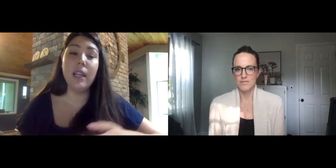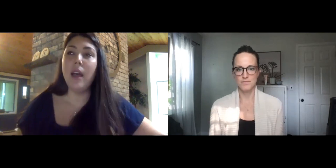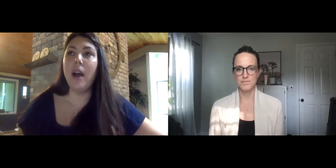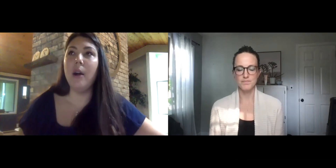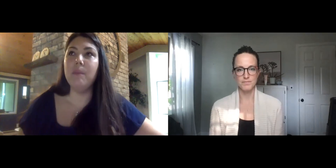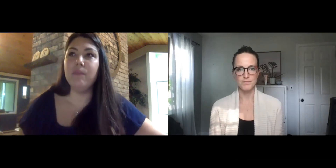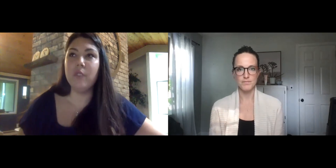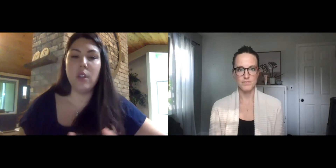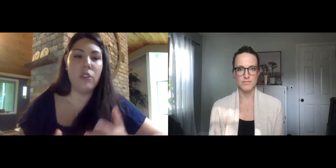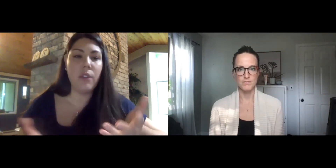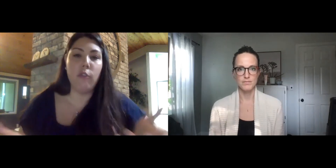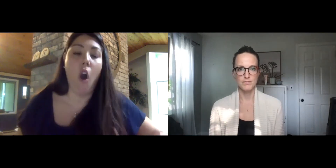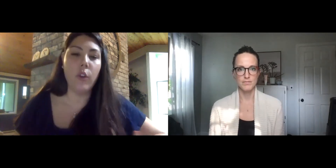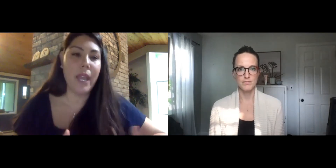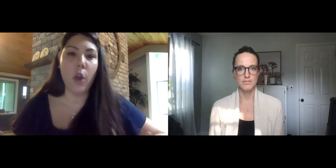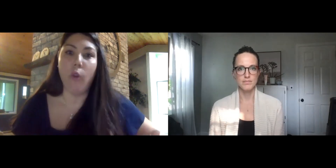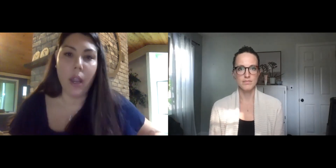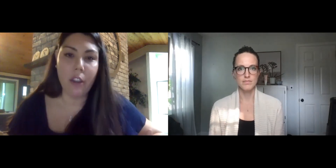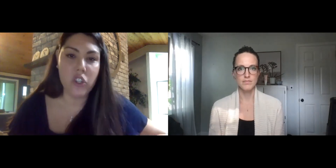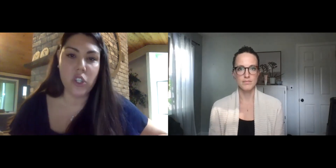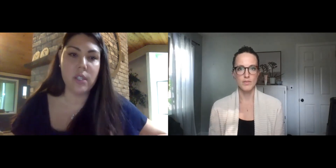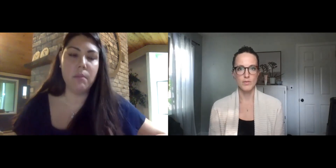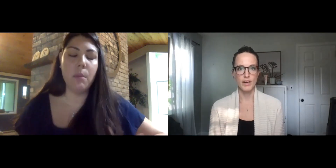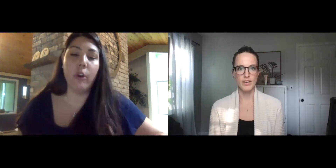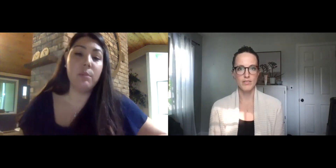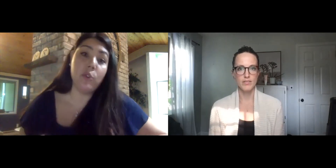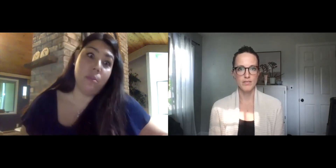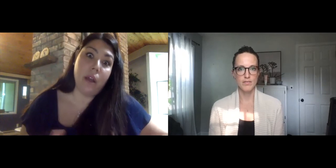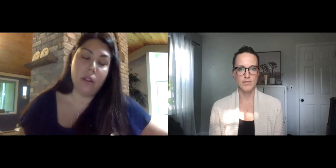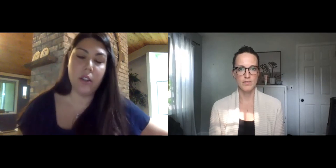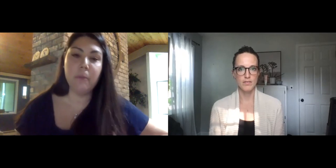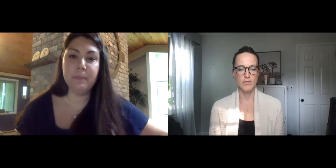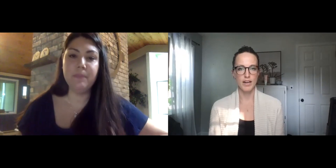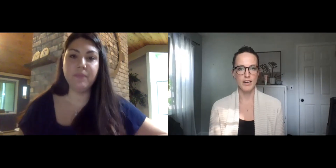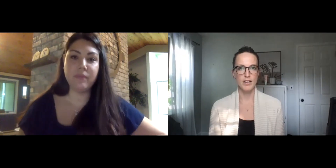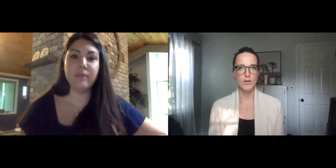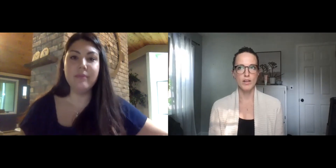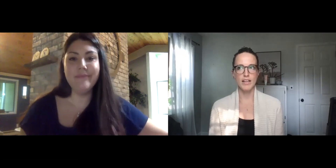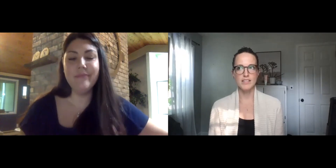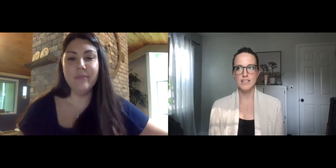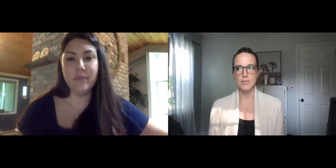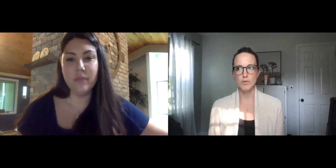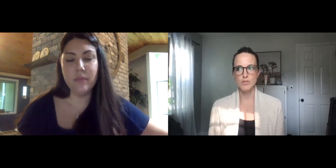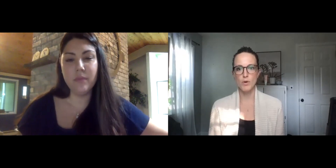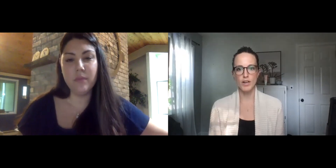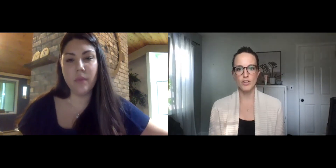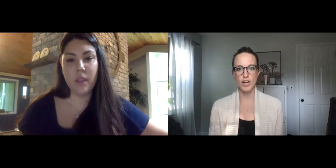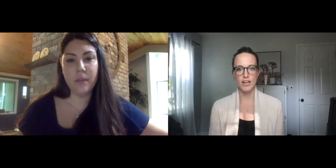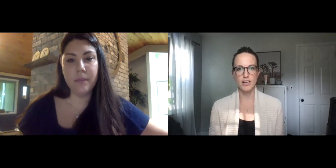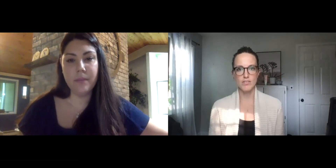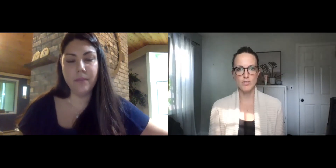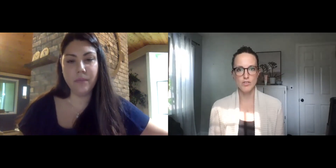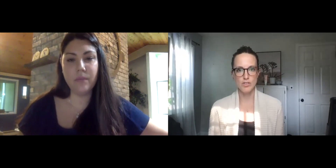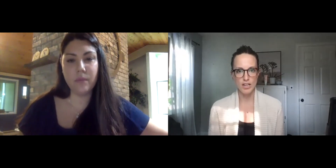differently. There's nothing wrong. You can't go wrong here. It's just the more exposure, the better. Right. Well, and it's the same with spoken. You're